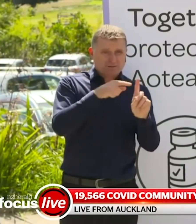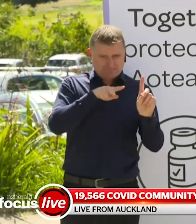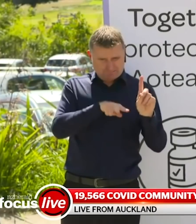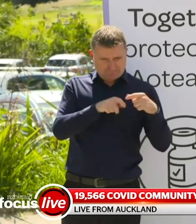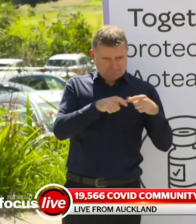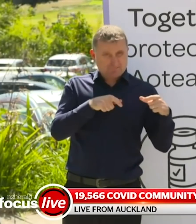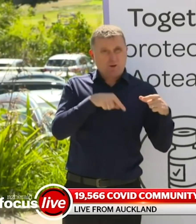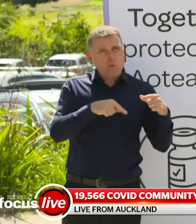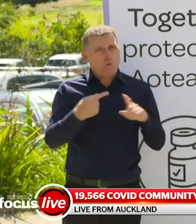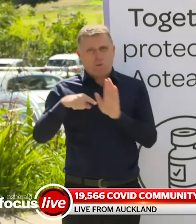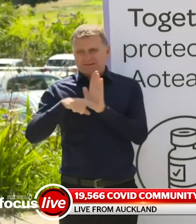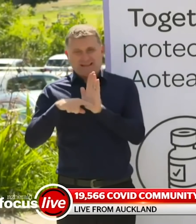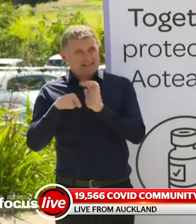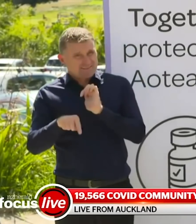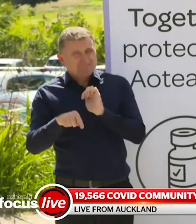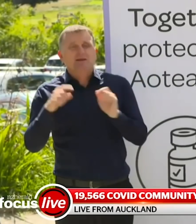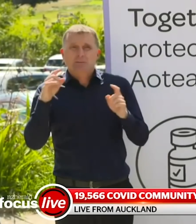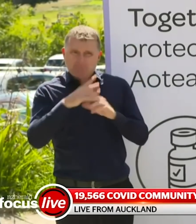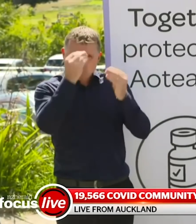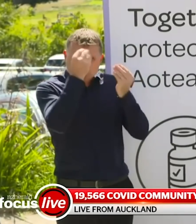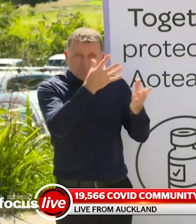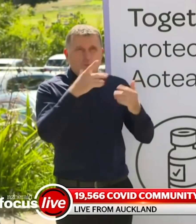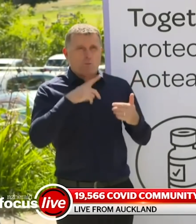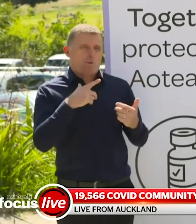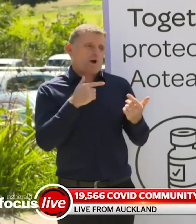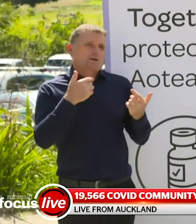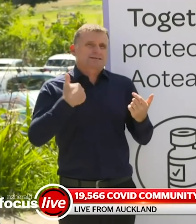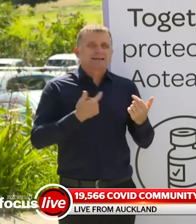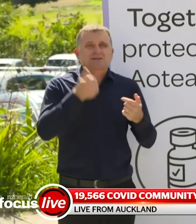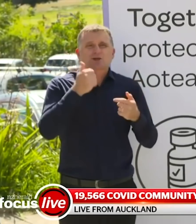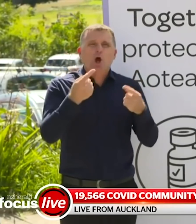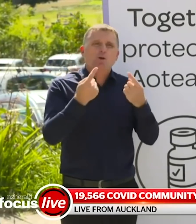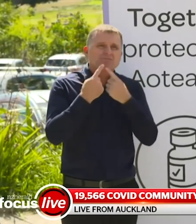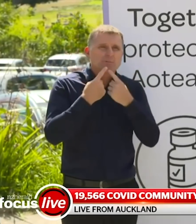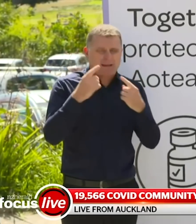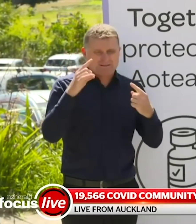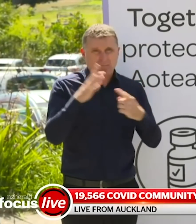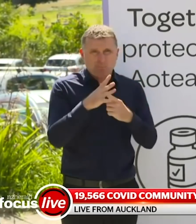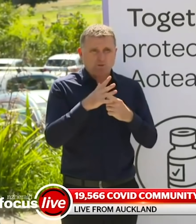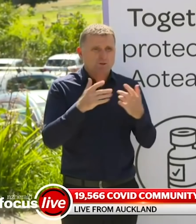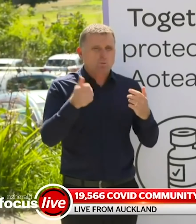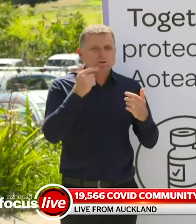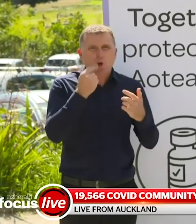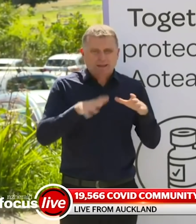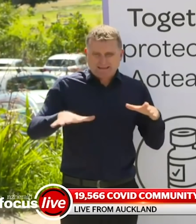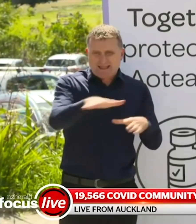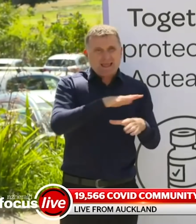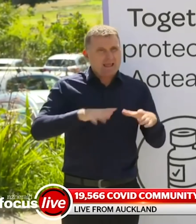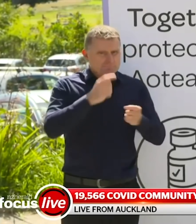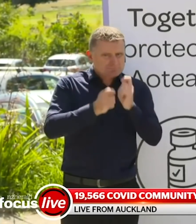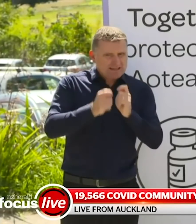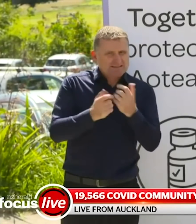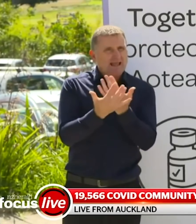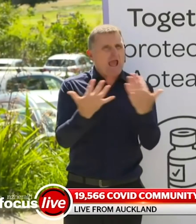this provides vital information about where we are at in the outbreak by helping us know how widespread testing coverage is. If we have an